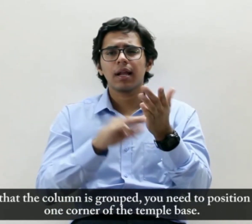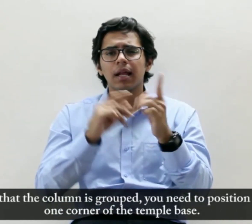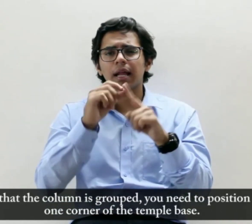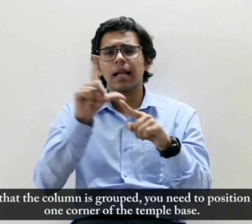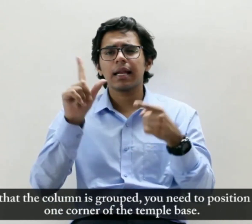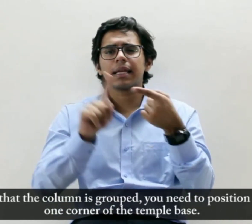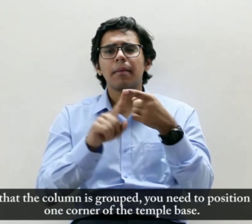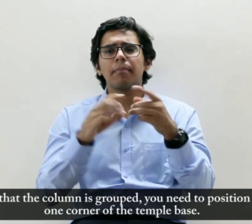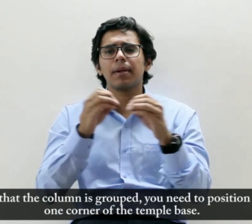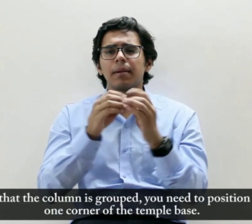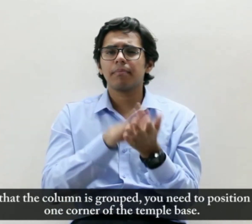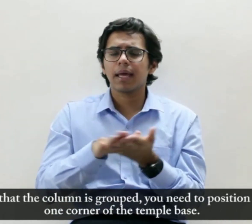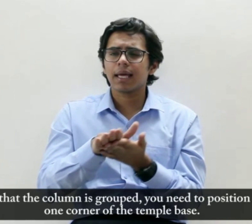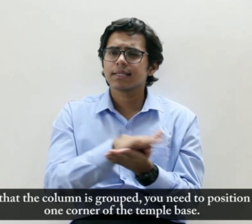base.